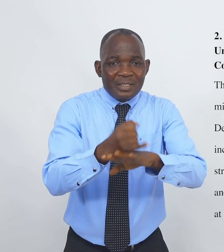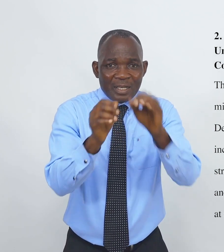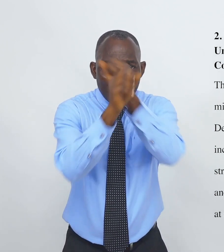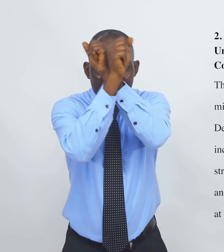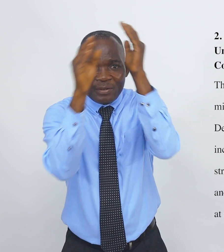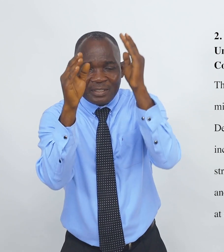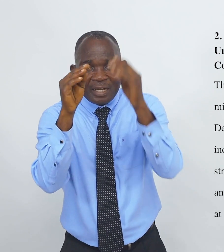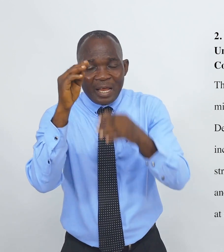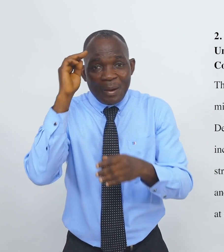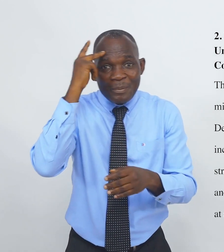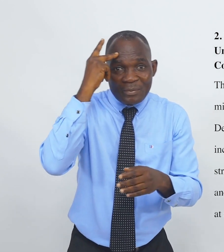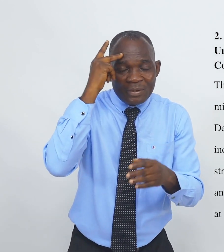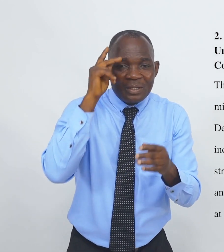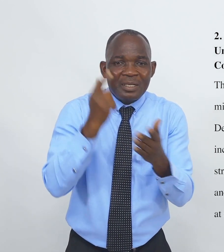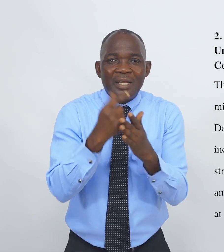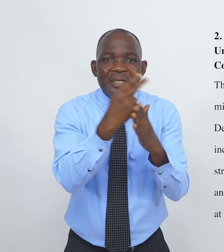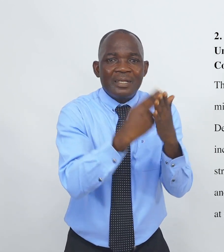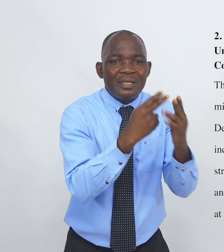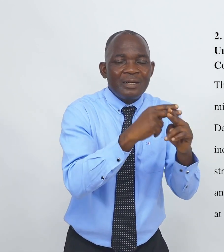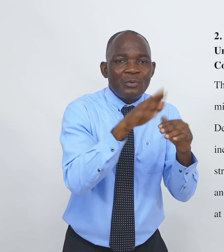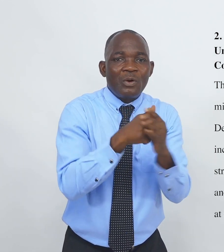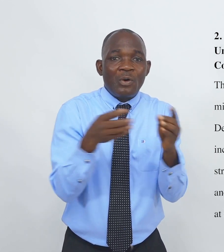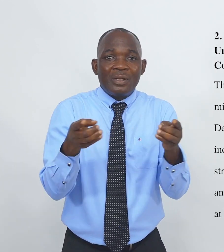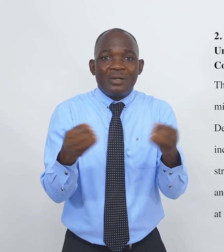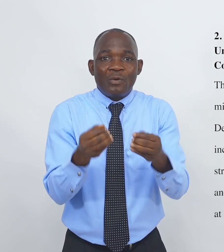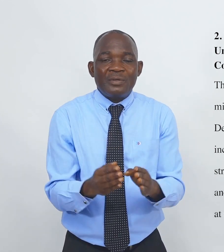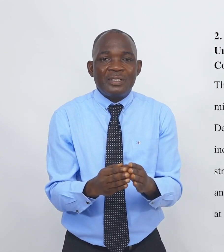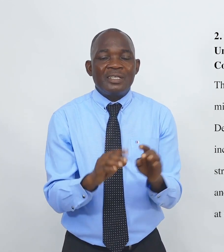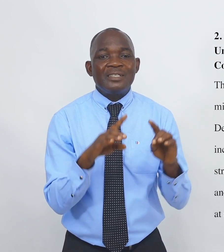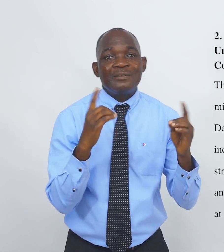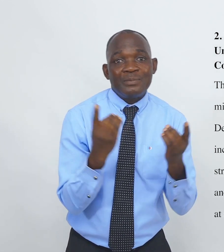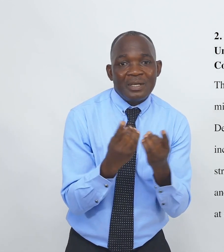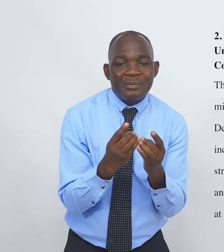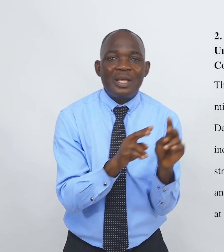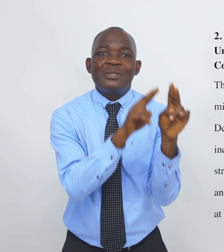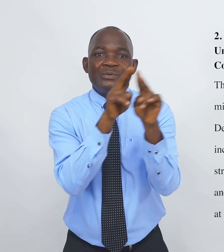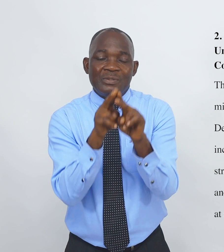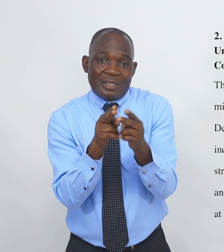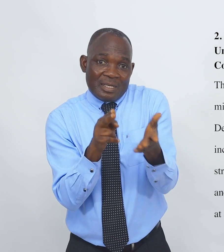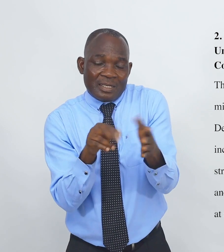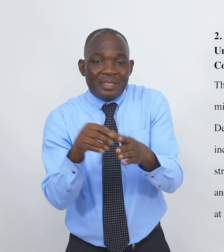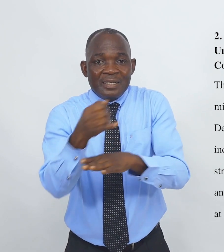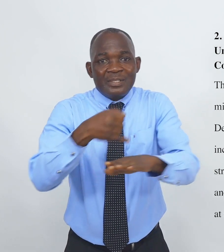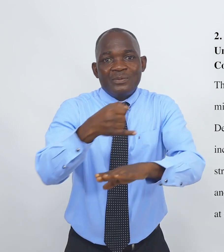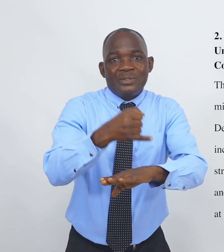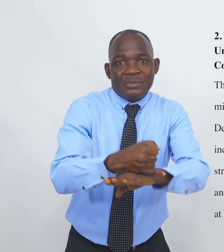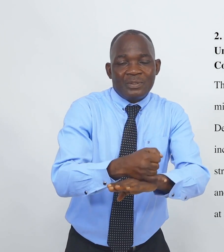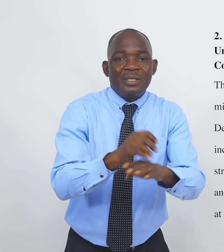vision and mission and lists the names of all directorates, departments, and units under the institution, including